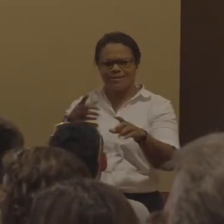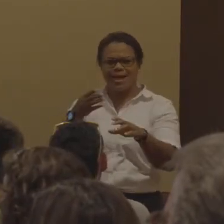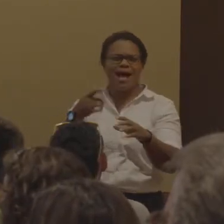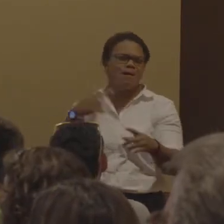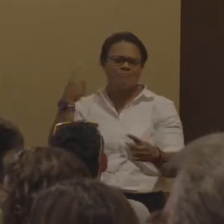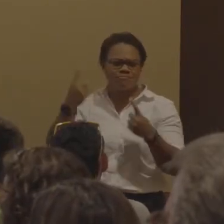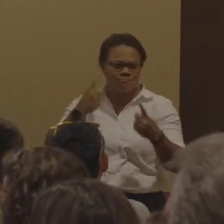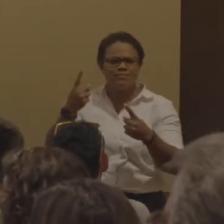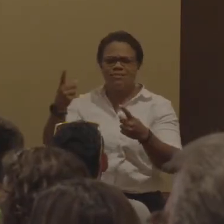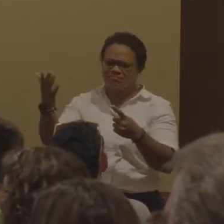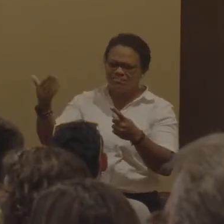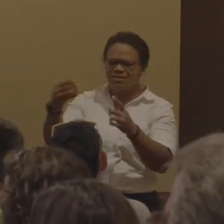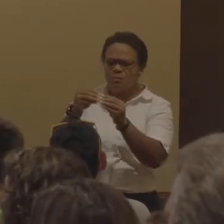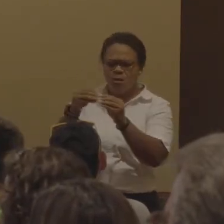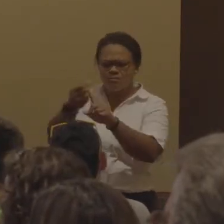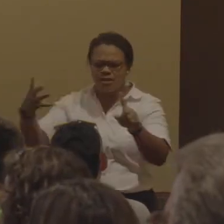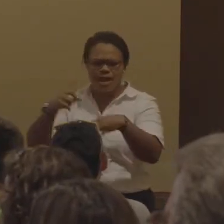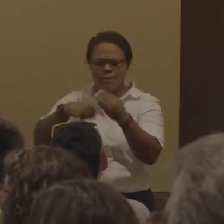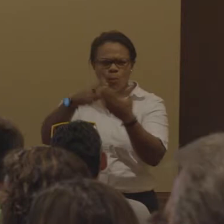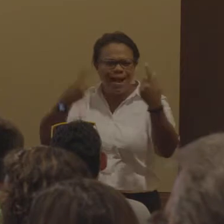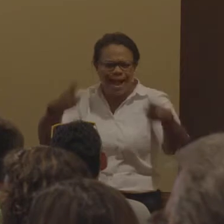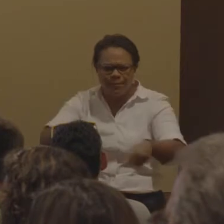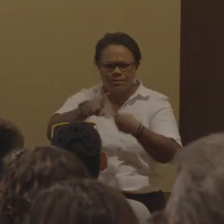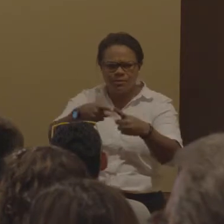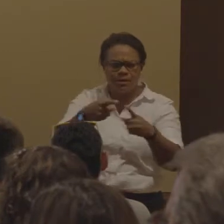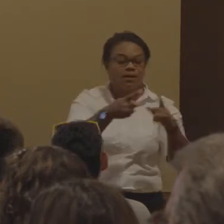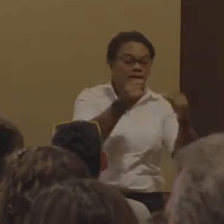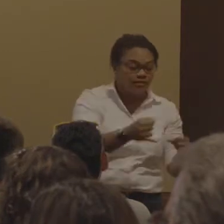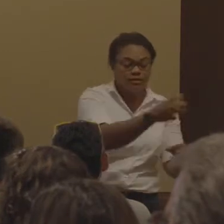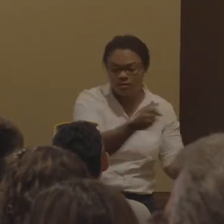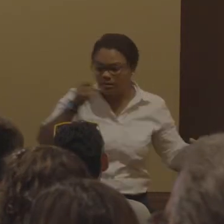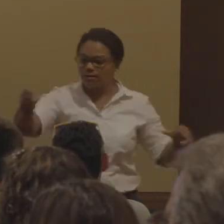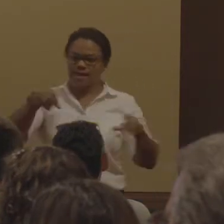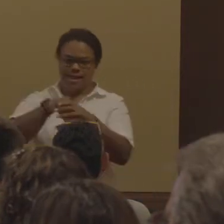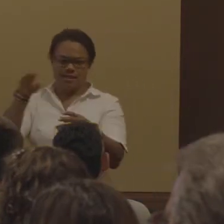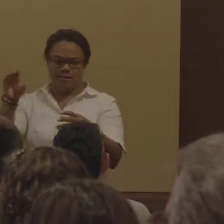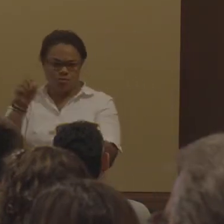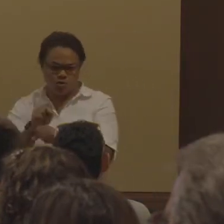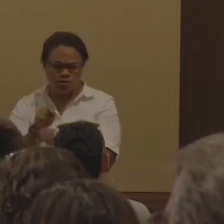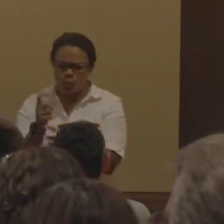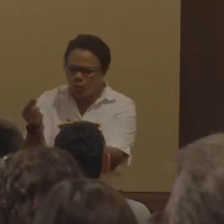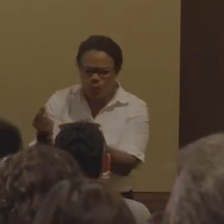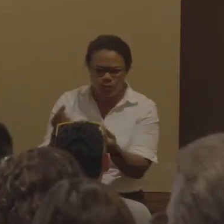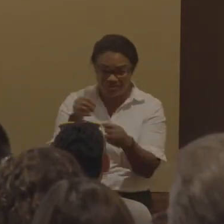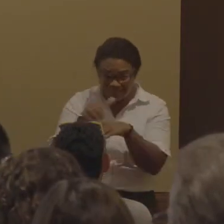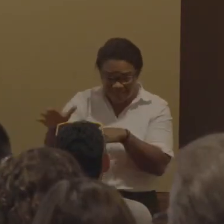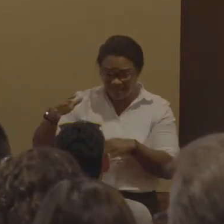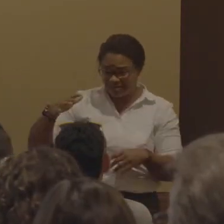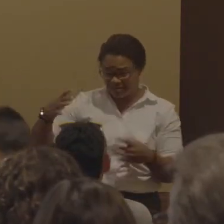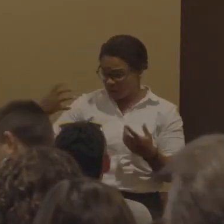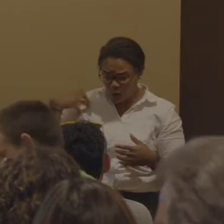an employment opportunity. Do you send volunteers? Do you send coaches? What is the procedure? It depends